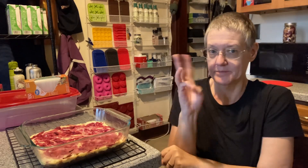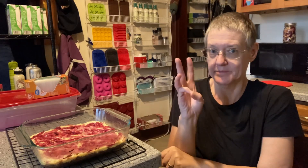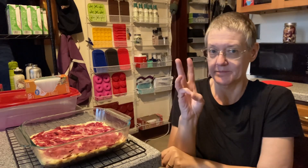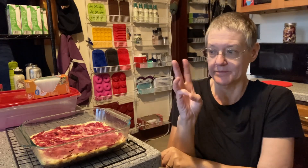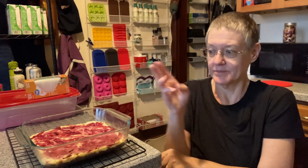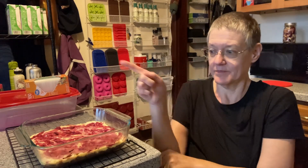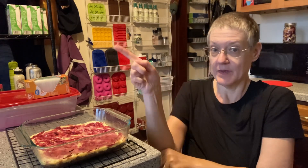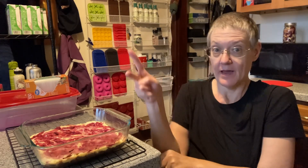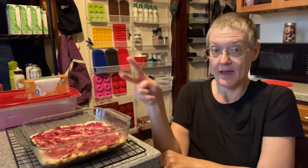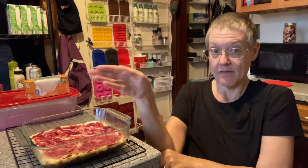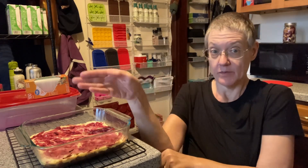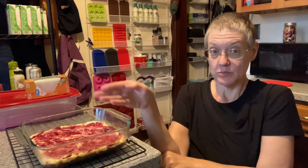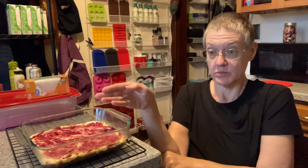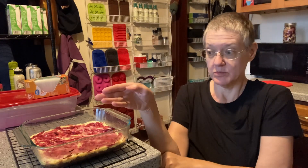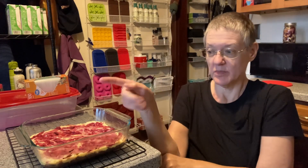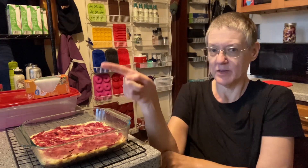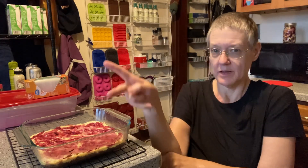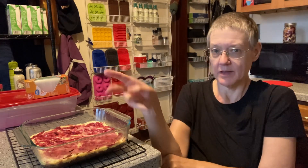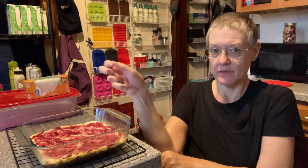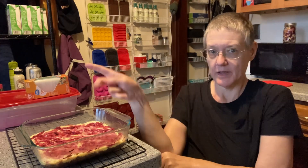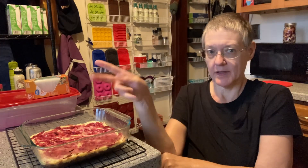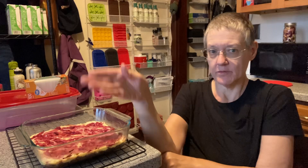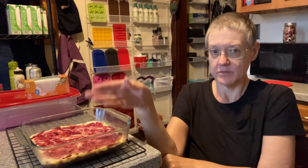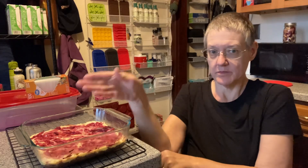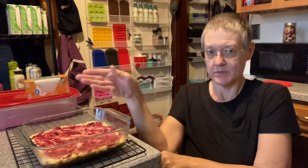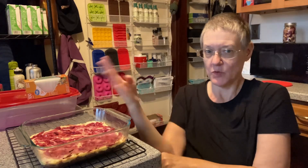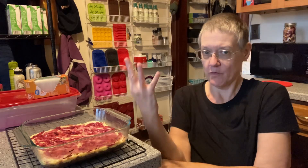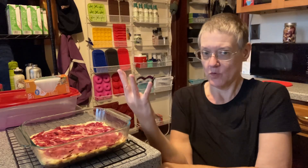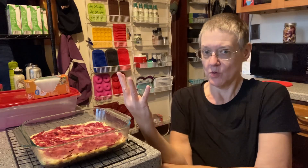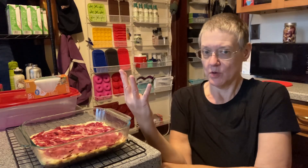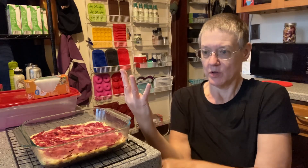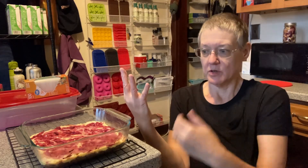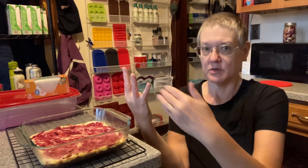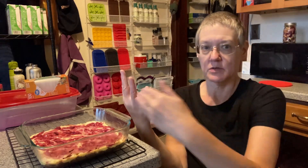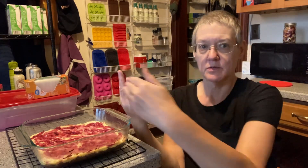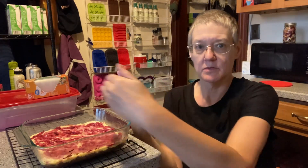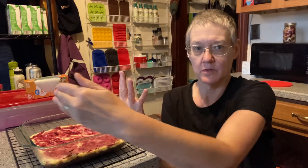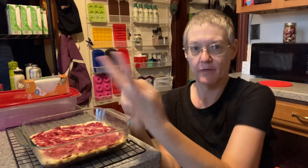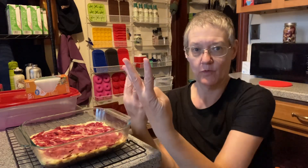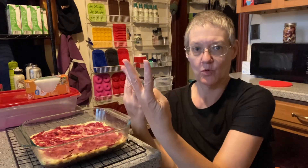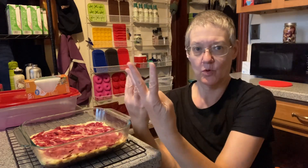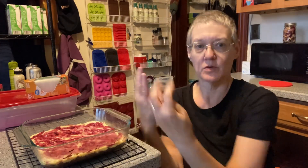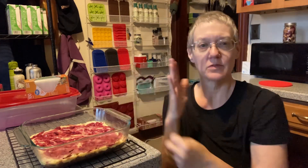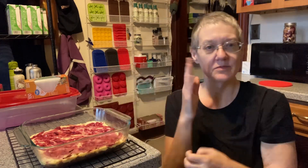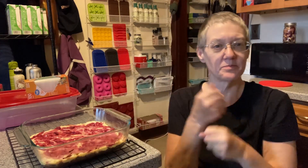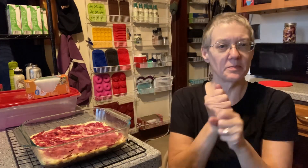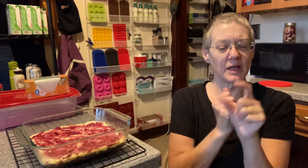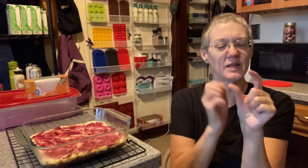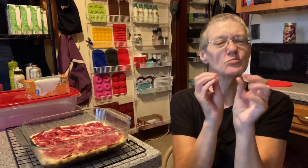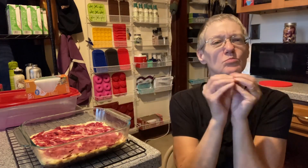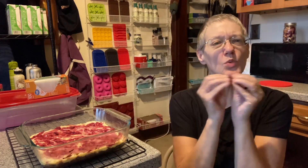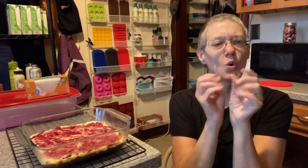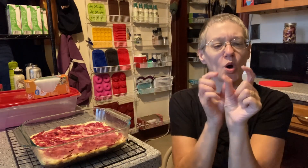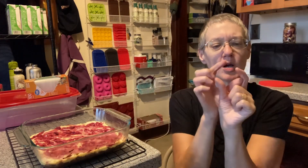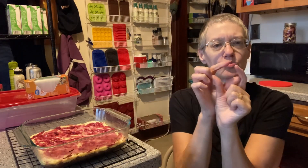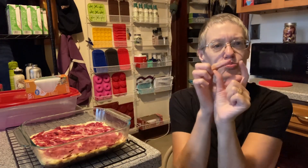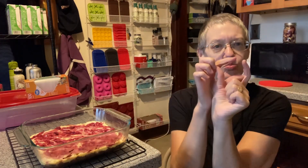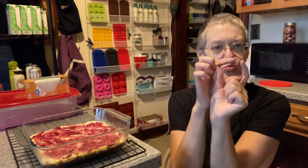make 16 servings. Cut it in half and half and half, so 4 by 4. That'll make it